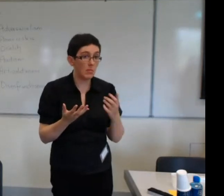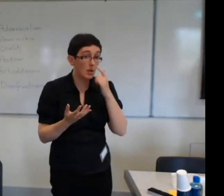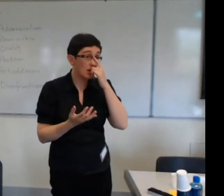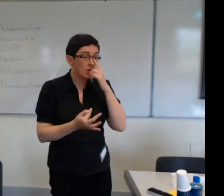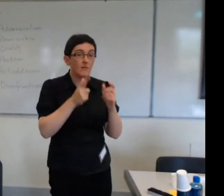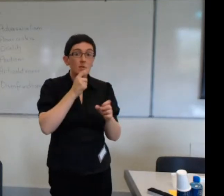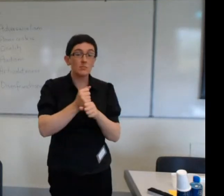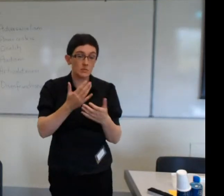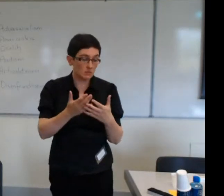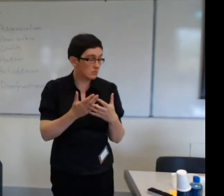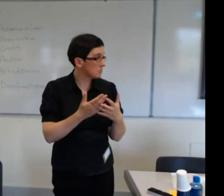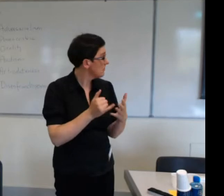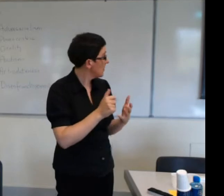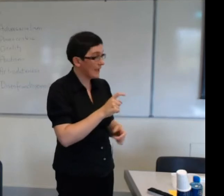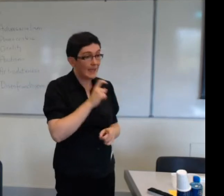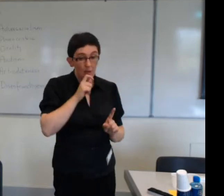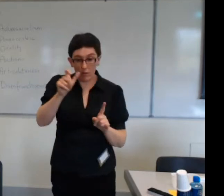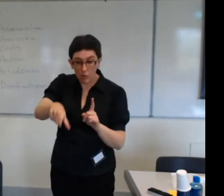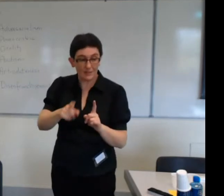have, say, a hearing client and a deaf client,